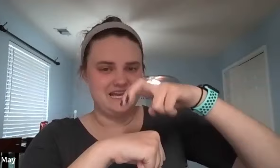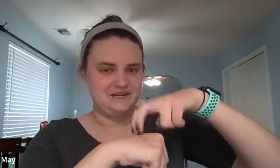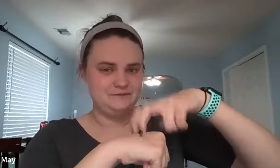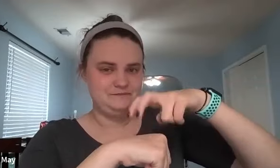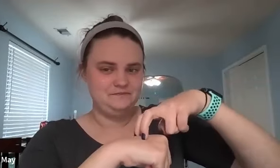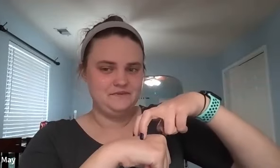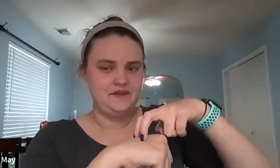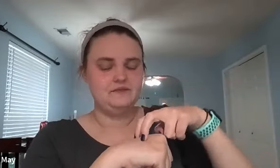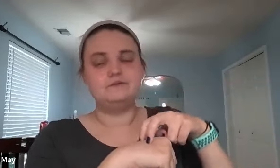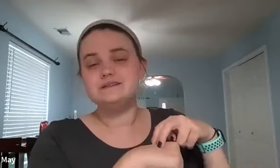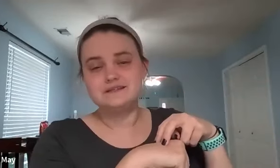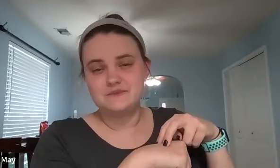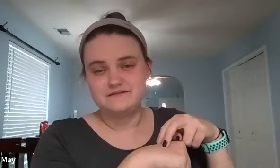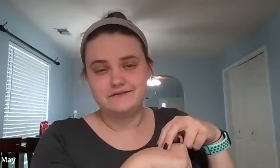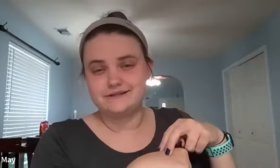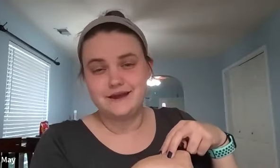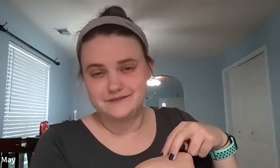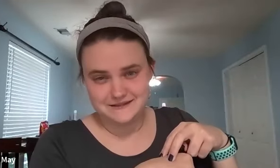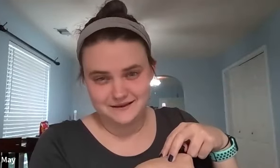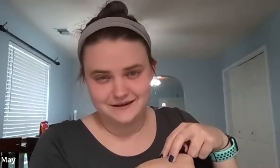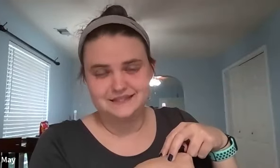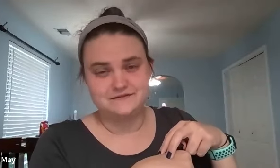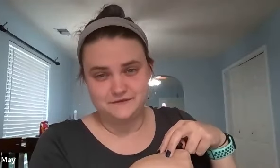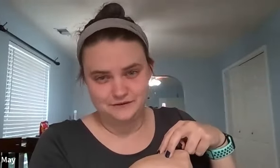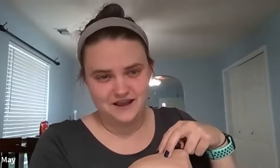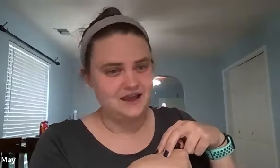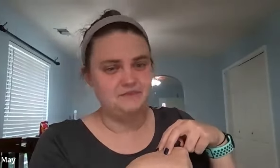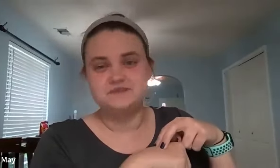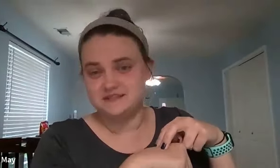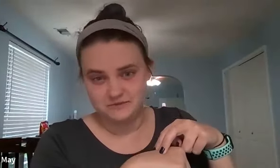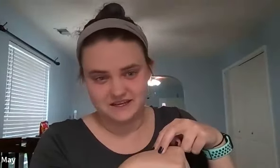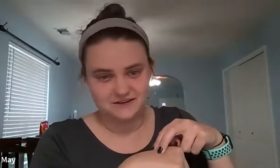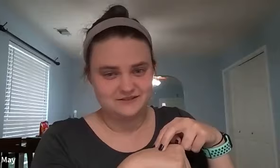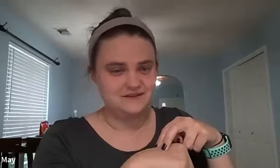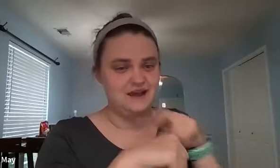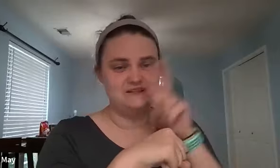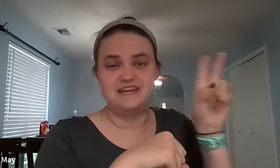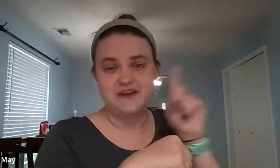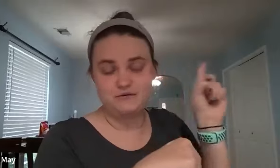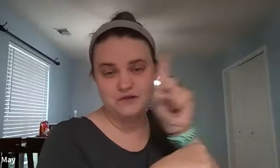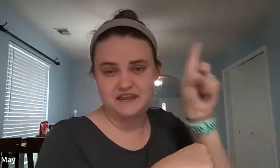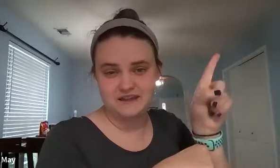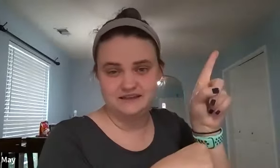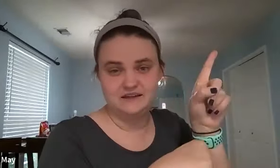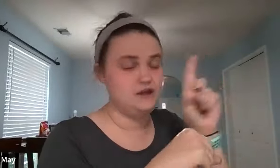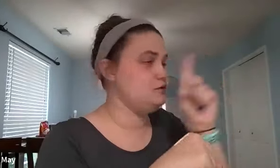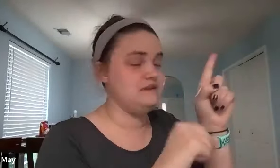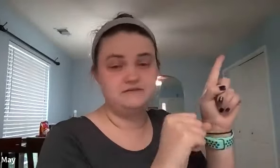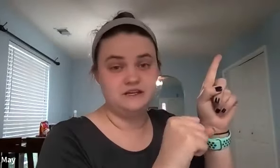Potato. The reason this is my favorite is not the sign, it's the food. I'm obsessed with potatoes. I always say if I have one thing I could only ever eat